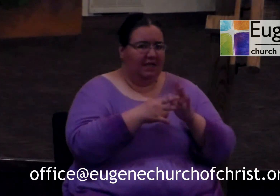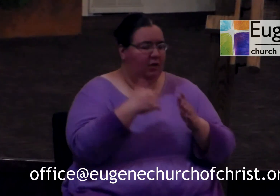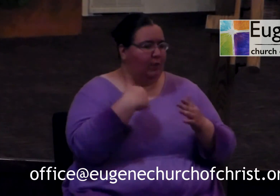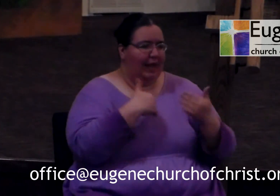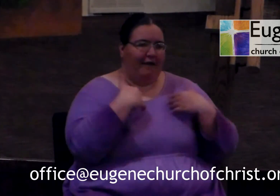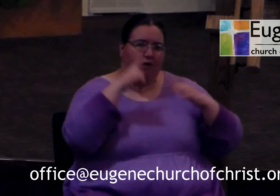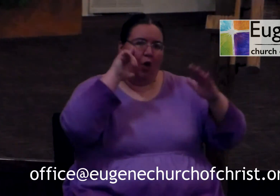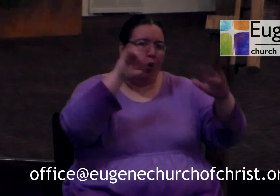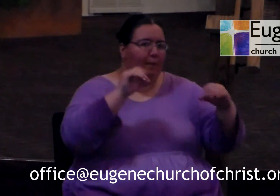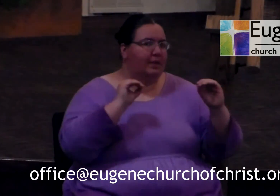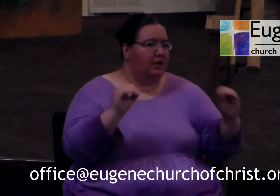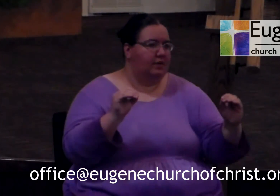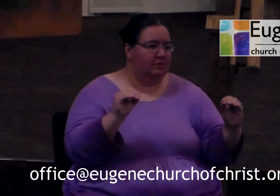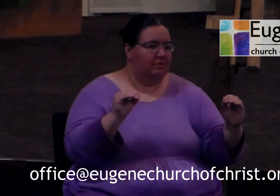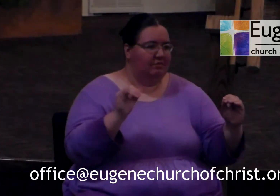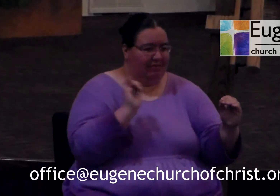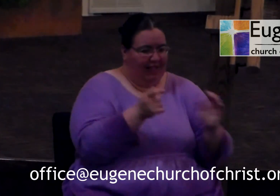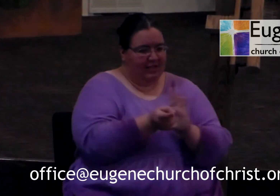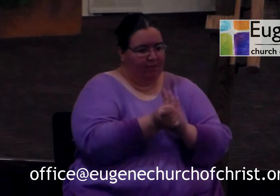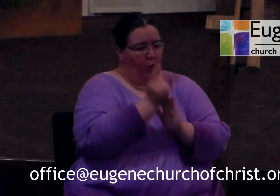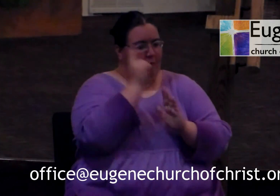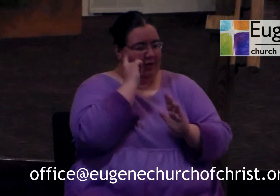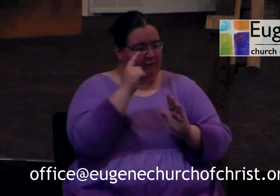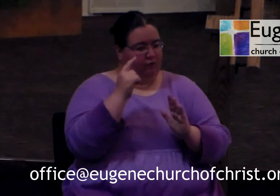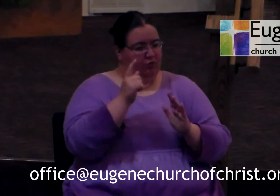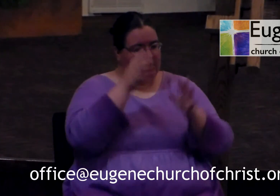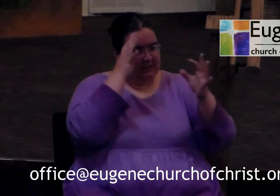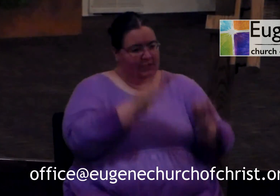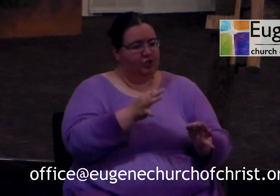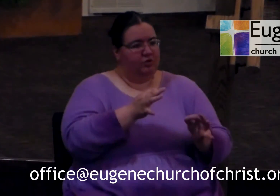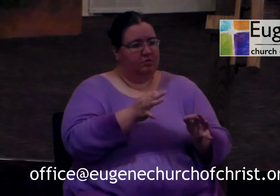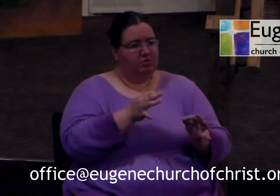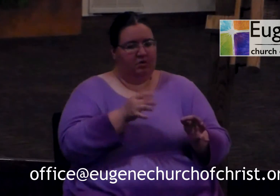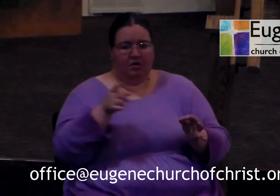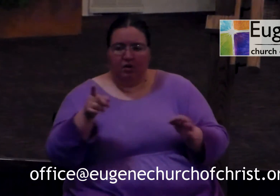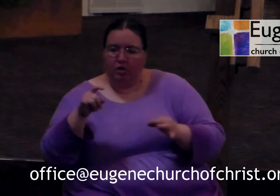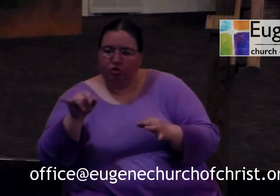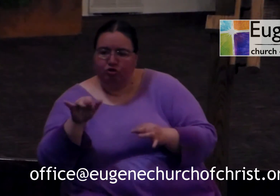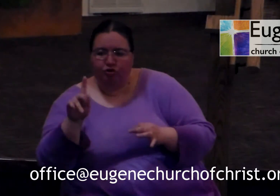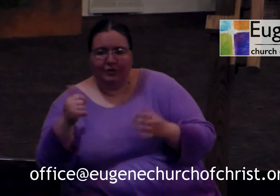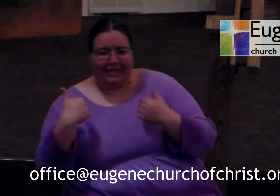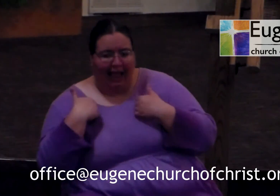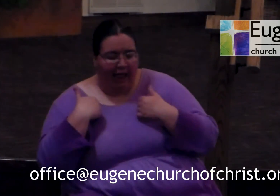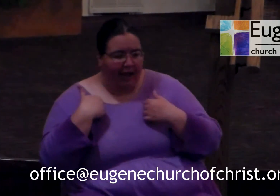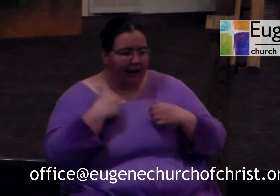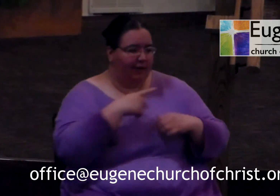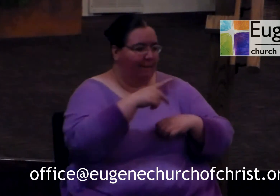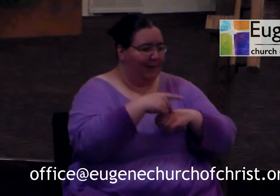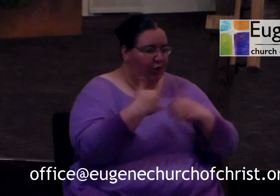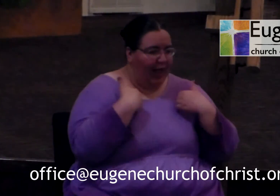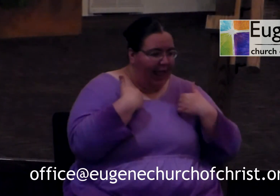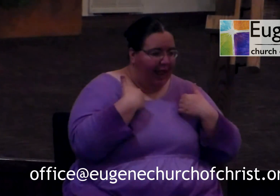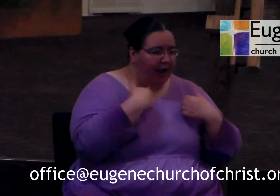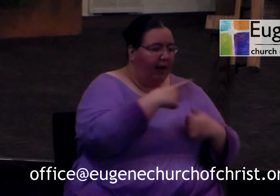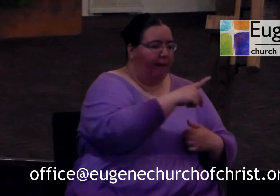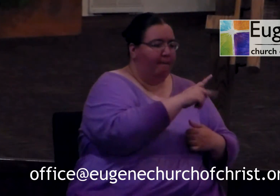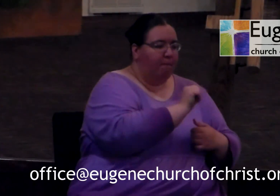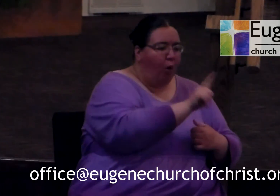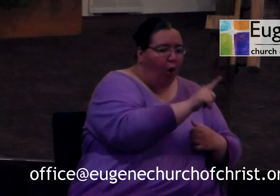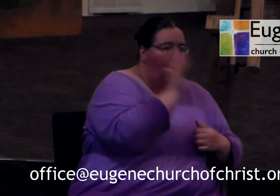decide. Just like Judas had, just like Peter had, just like Paul is going to have. They are a moment for us to decide, will